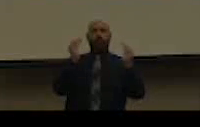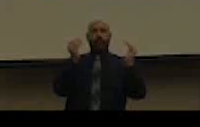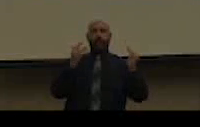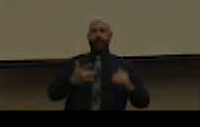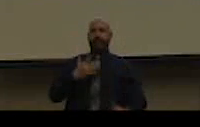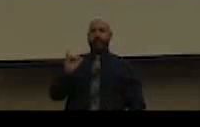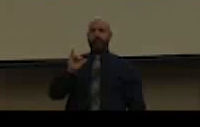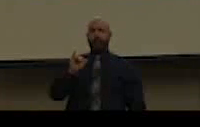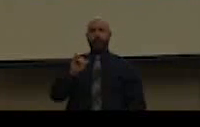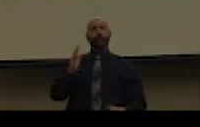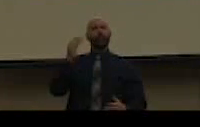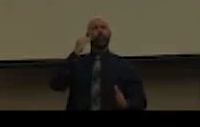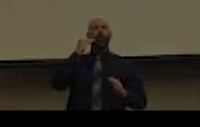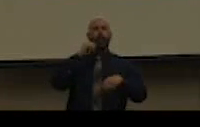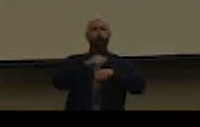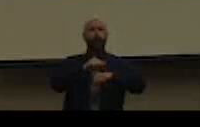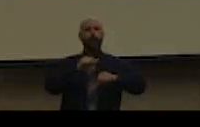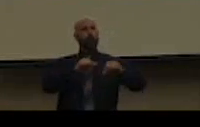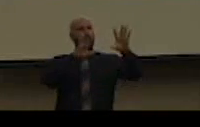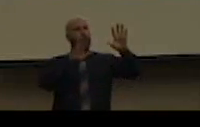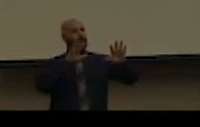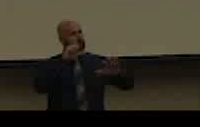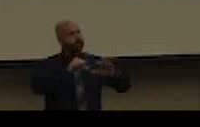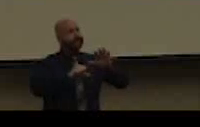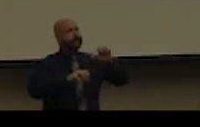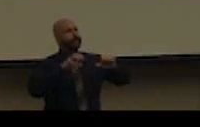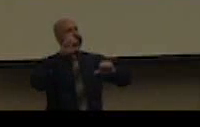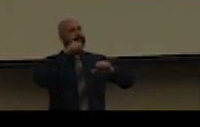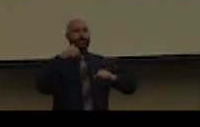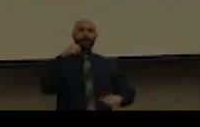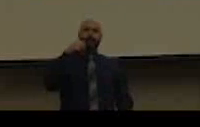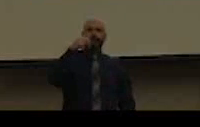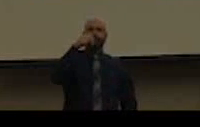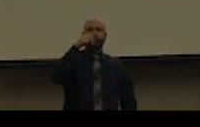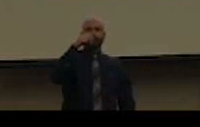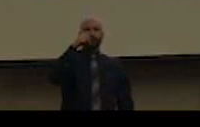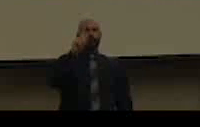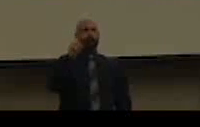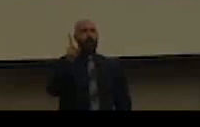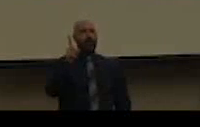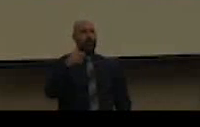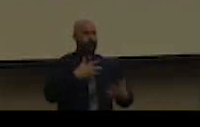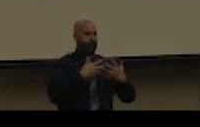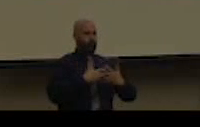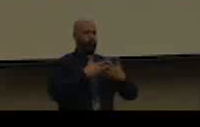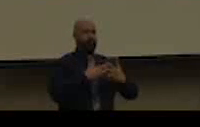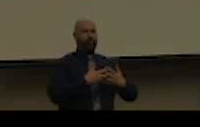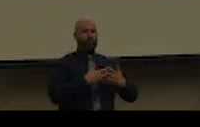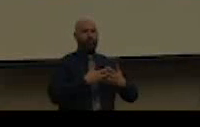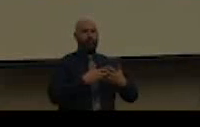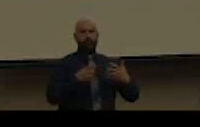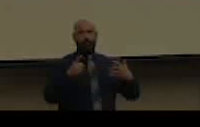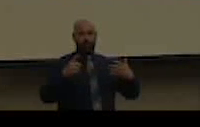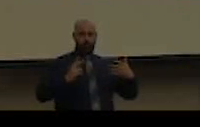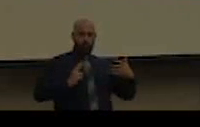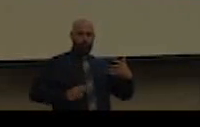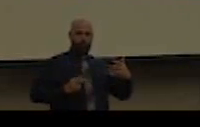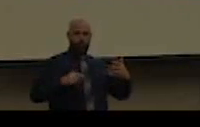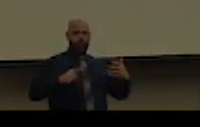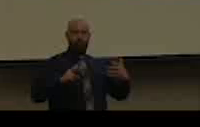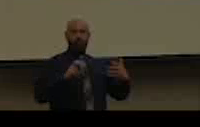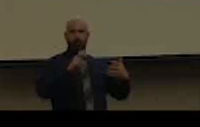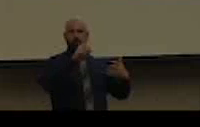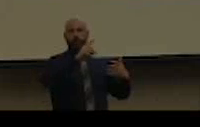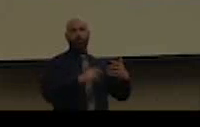you're climbing the mountain and then it's just a machine, you know, because at the same time that we had those 1,400